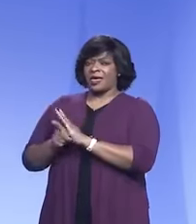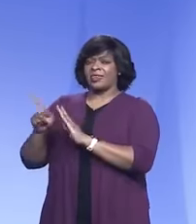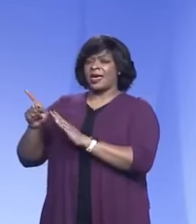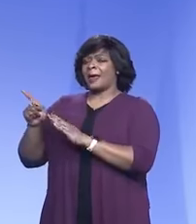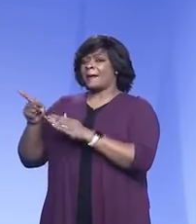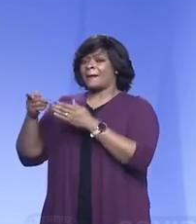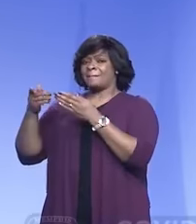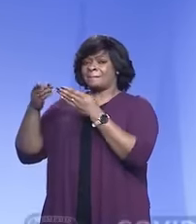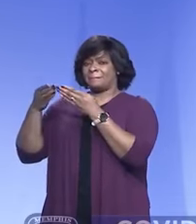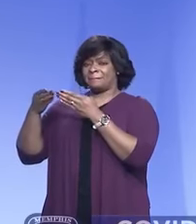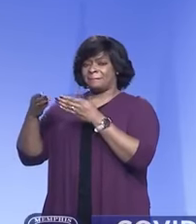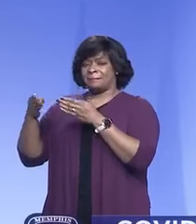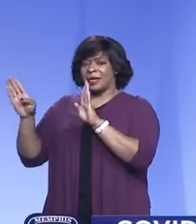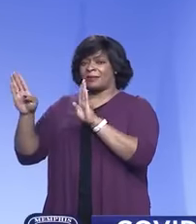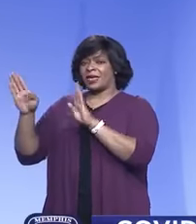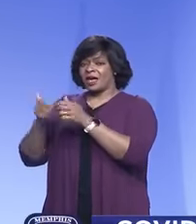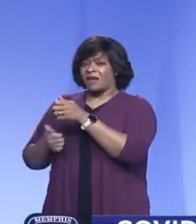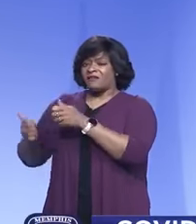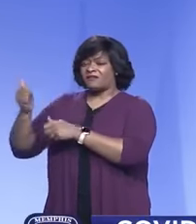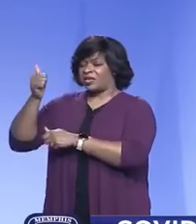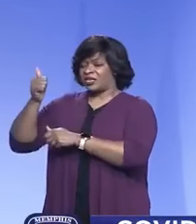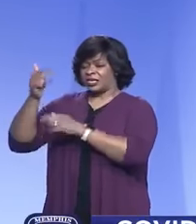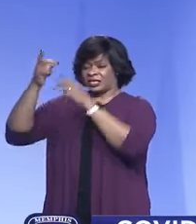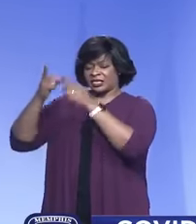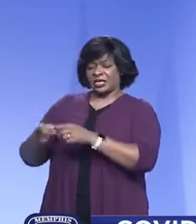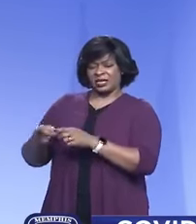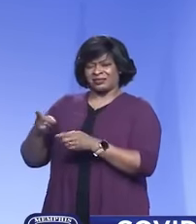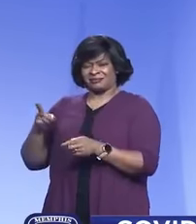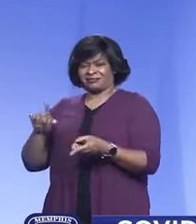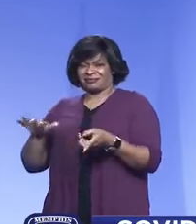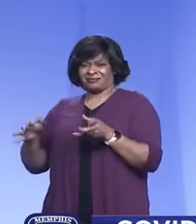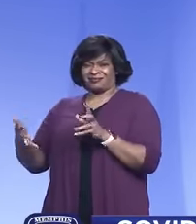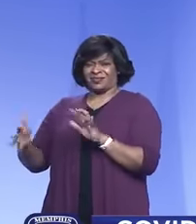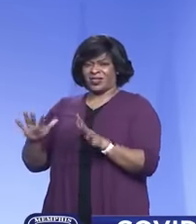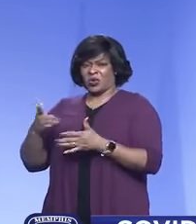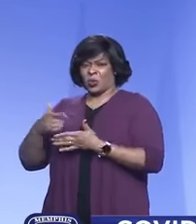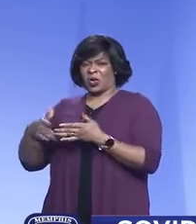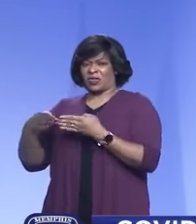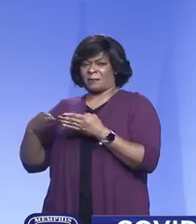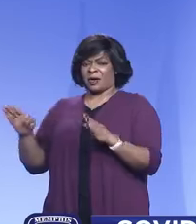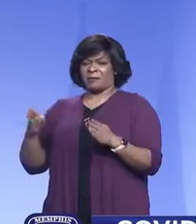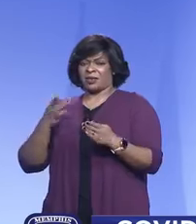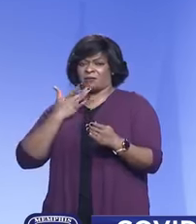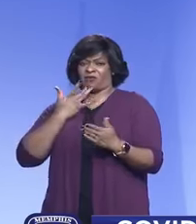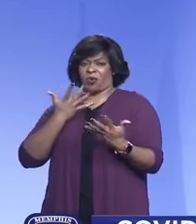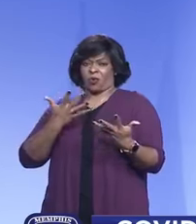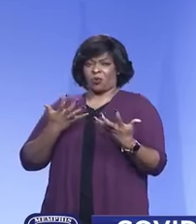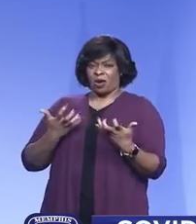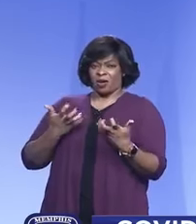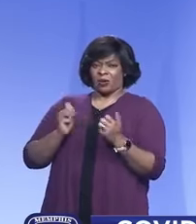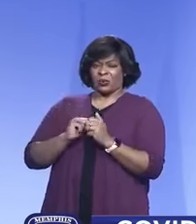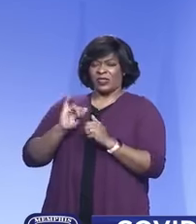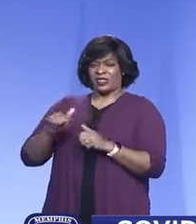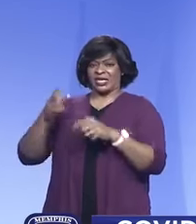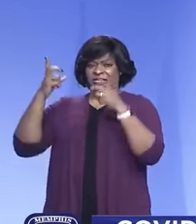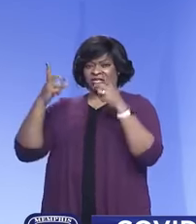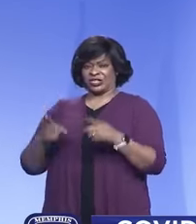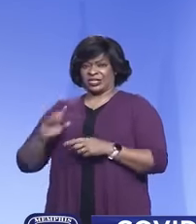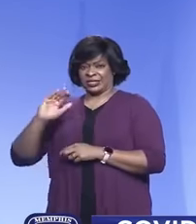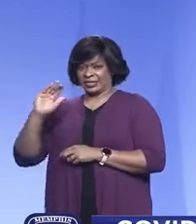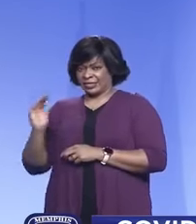weighing in, it could be somewhat of a, well, what does the public want when these decisions seem